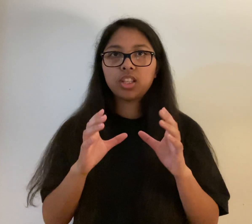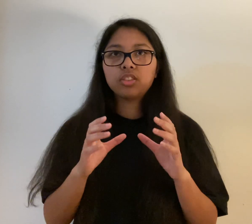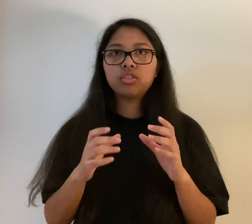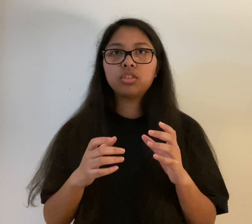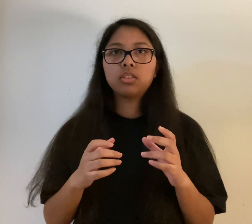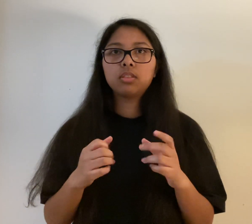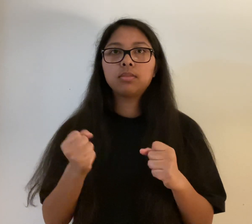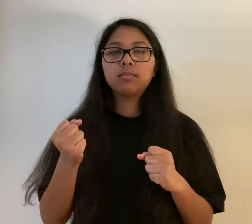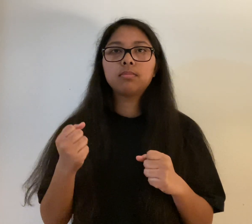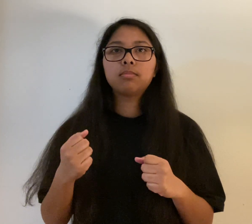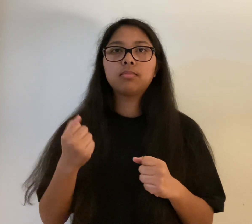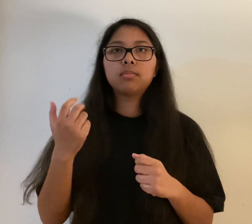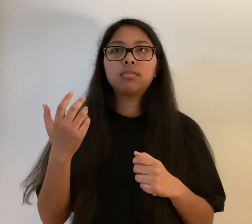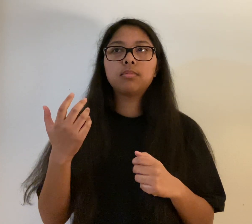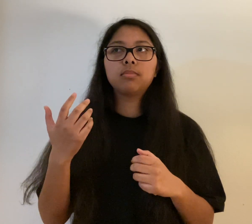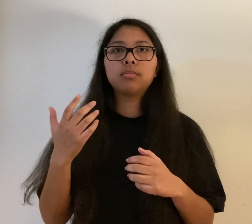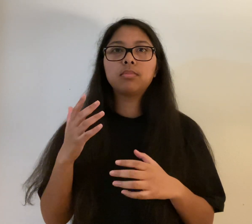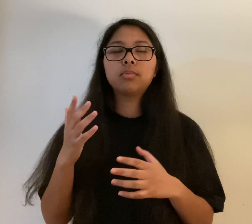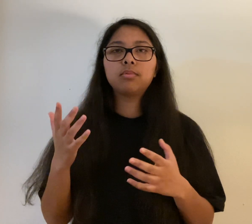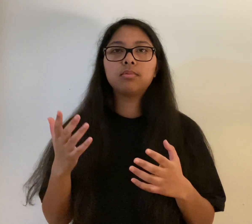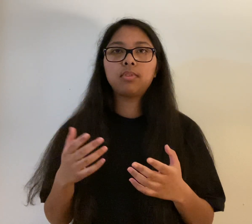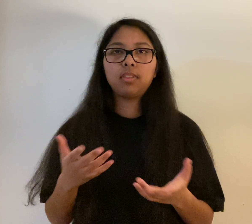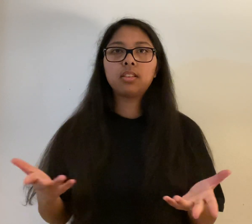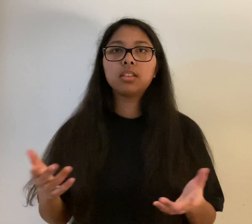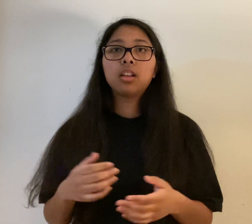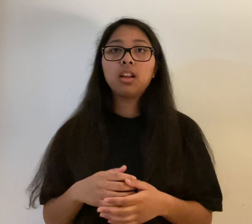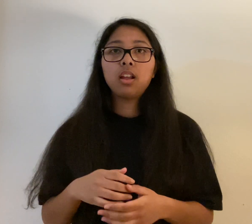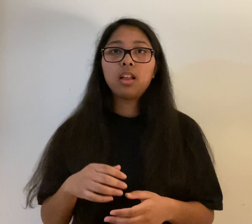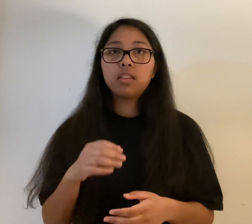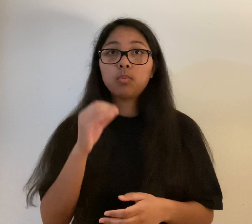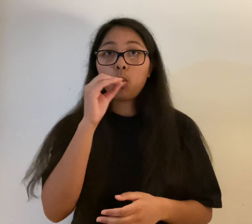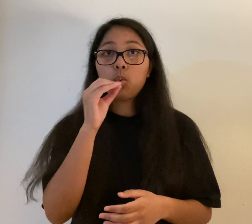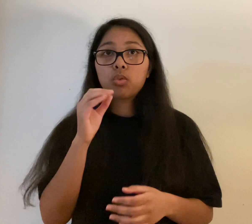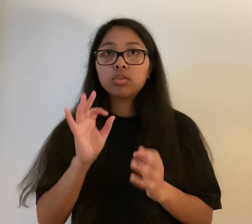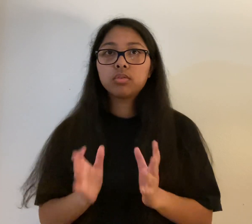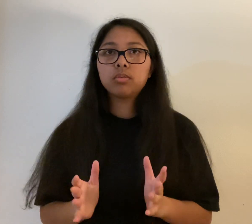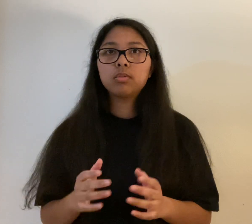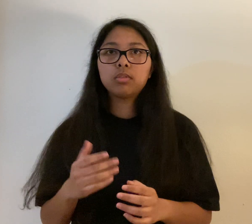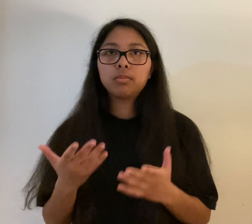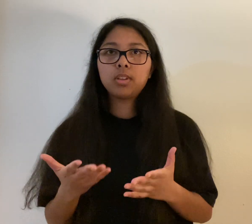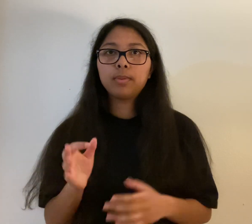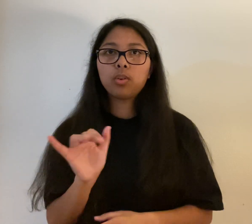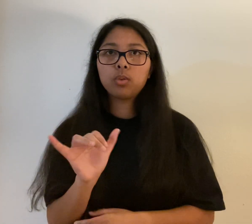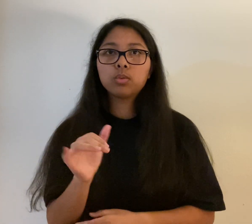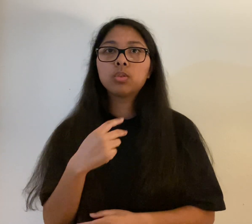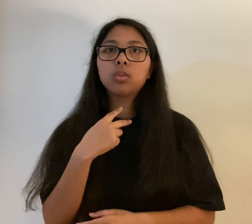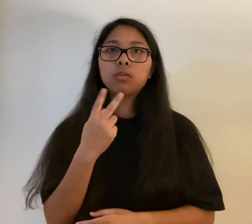may also voice for a deaf or hard of hearing speaker who has requested it and whose